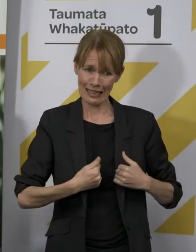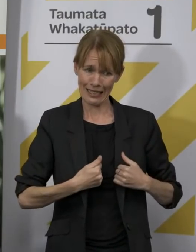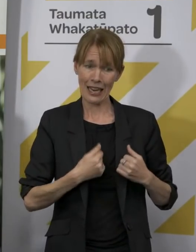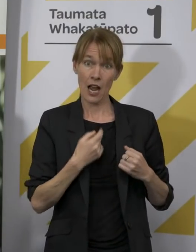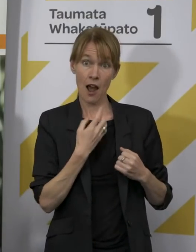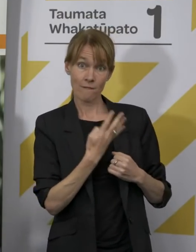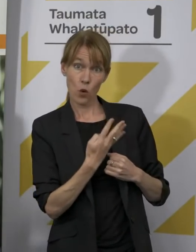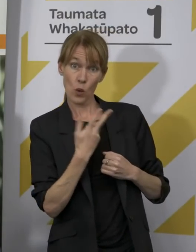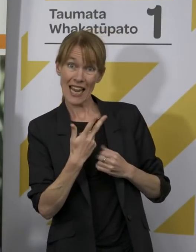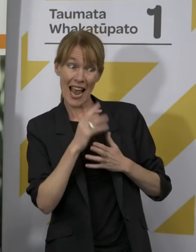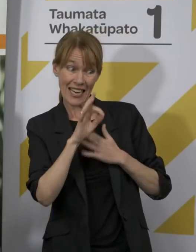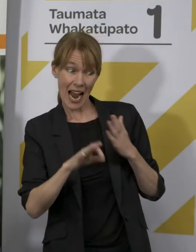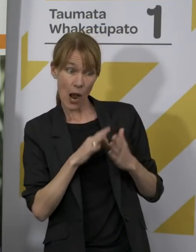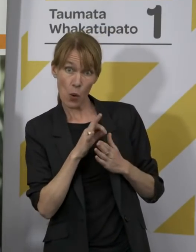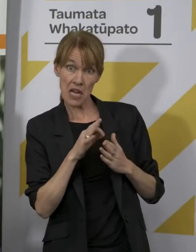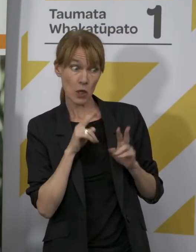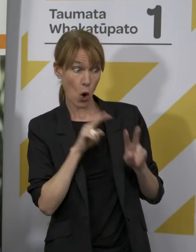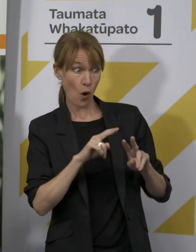negative test.